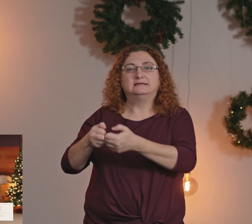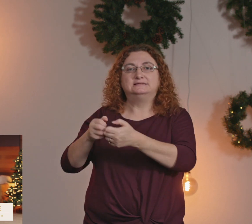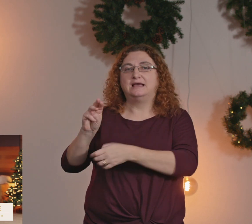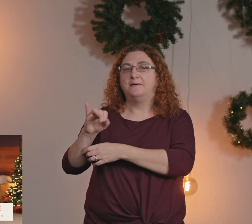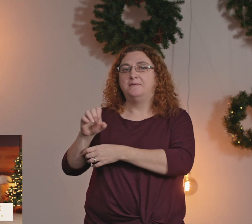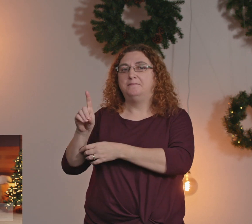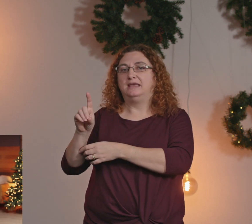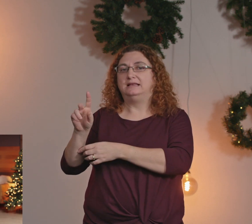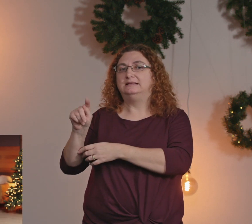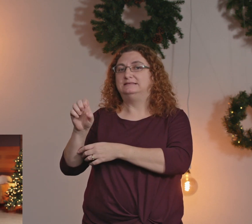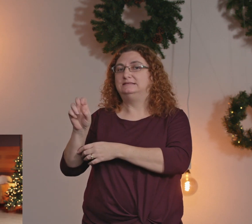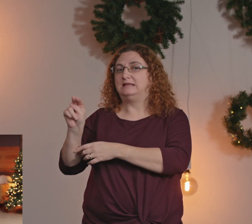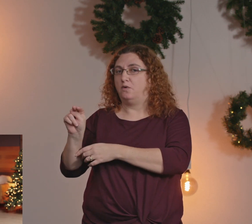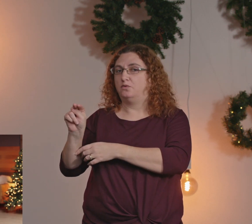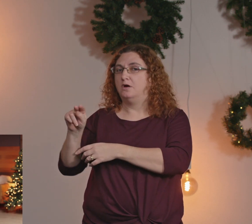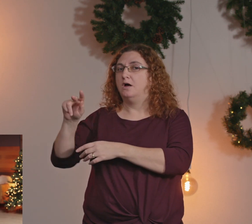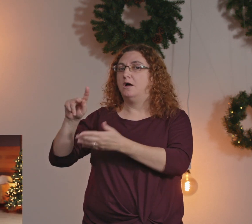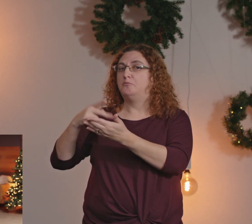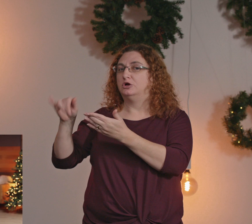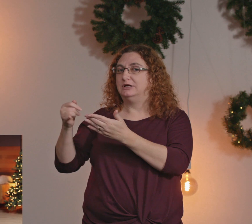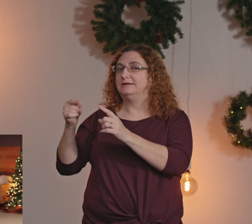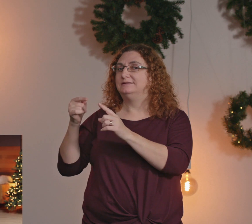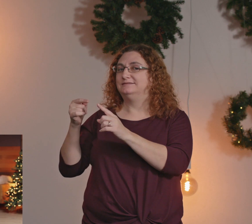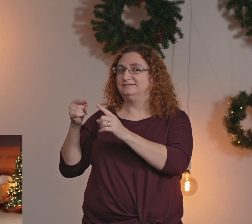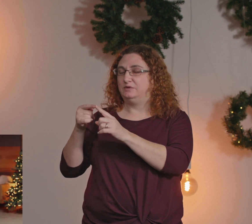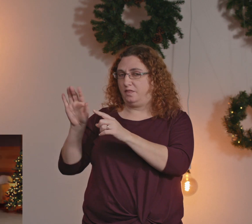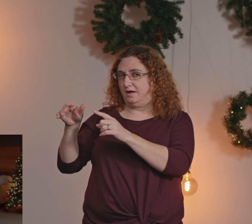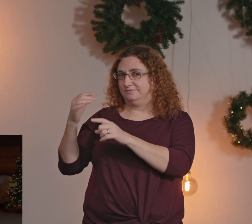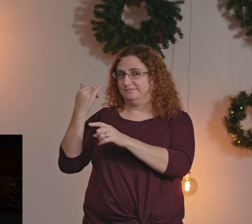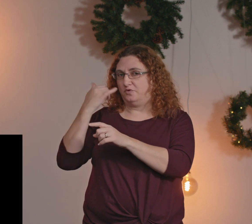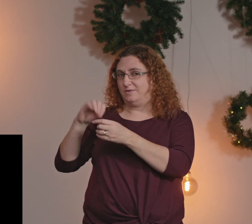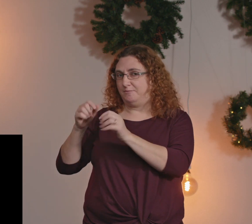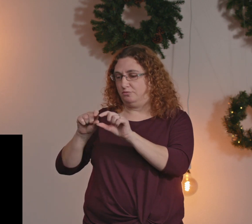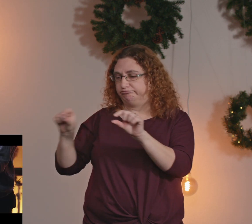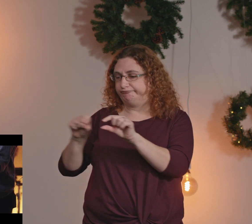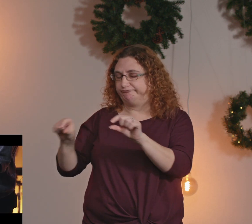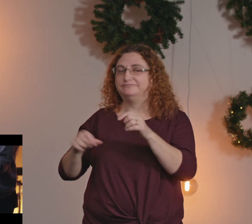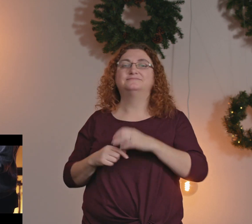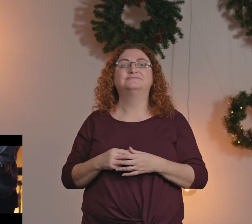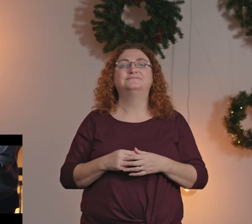on the screen. Now, let's join Andrew and the team for one more song.